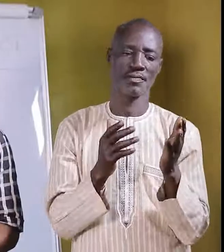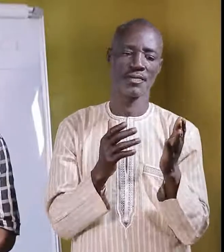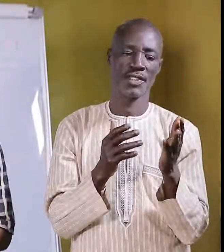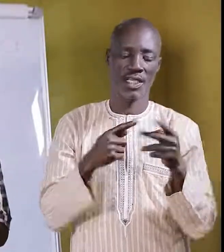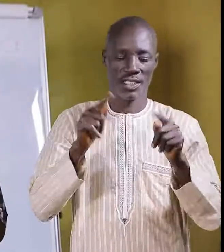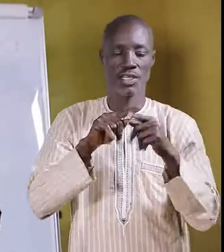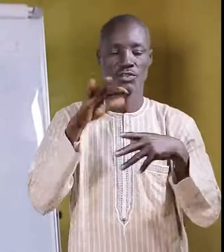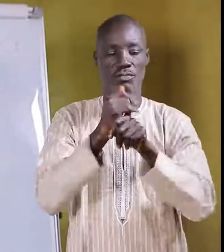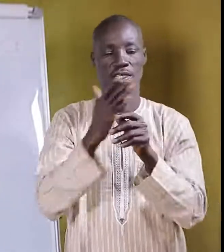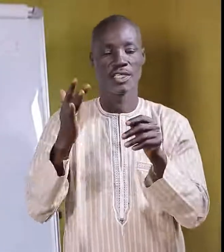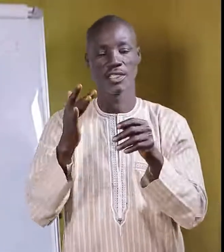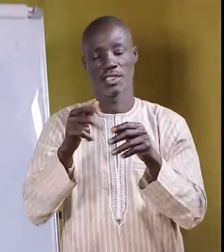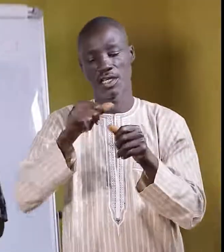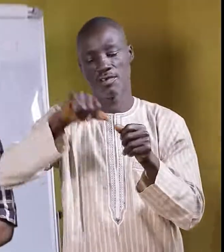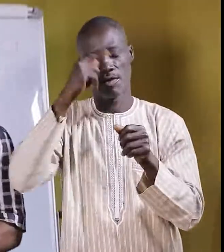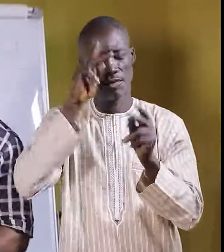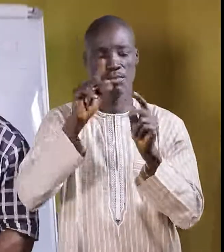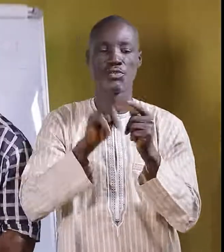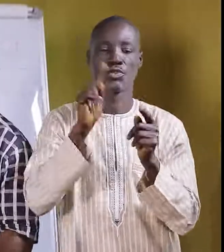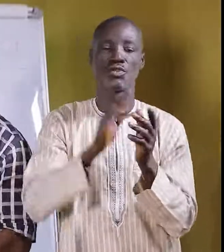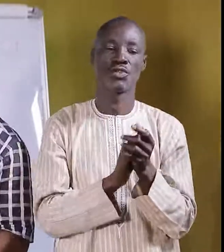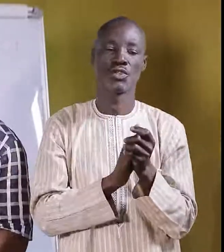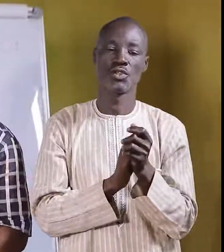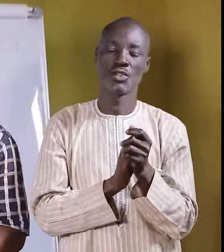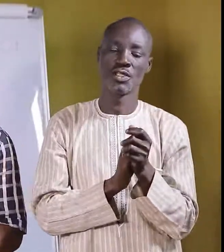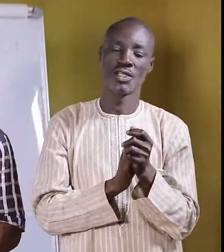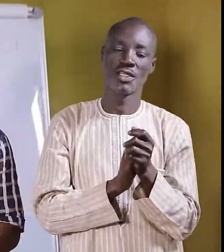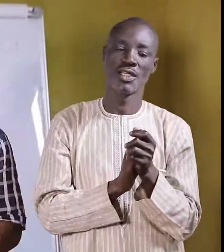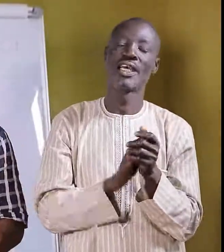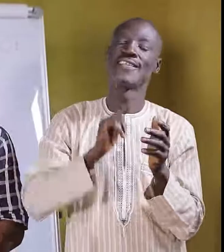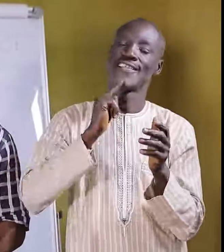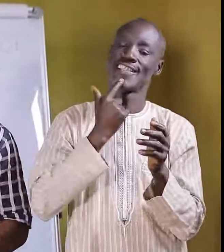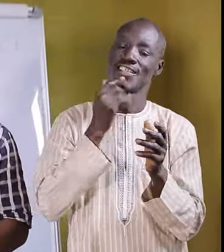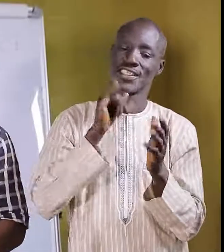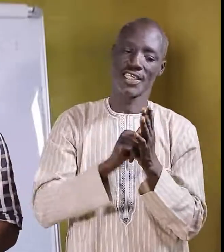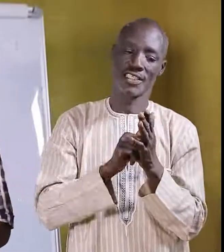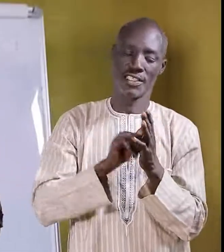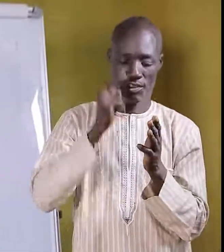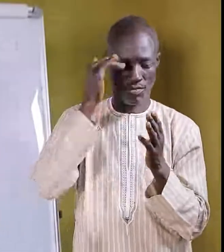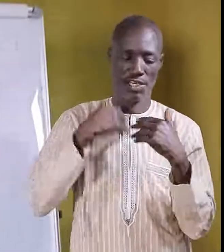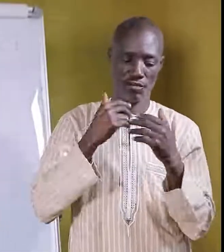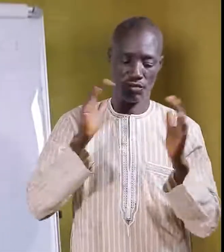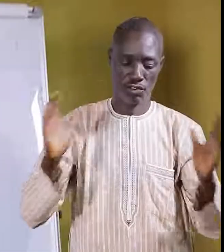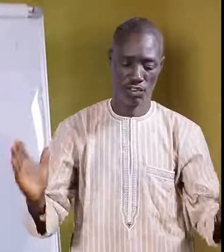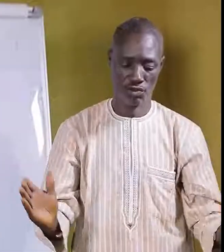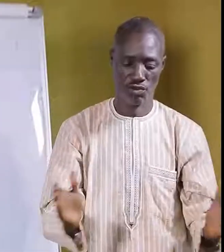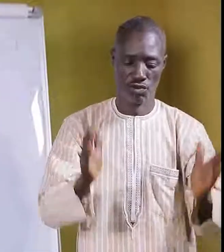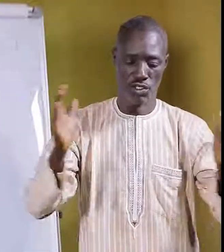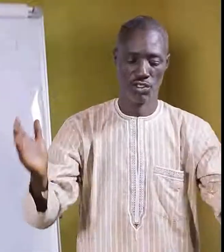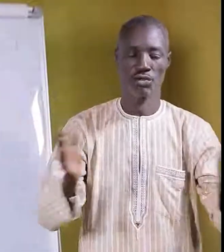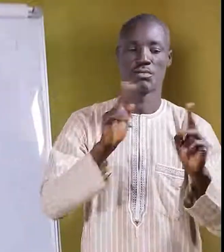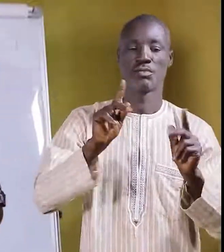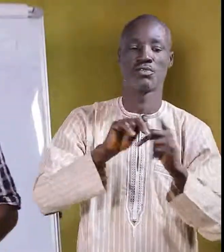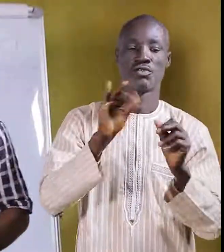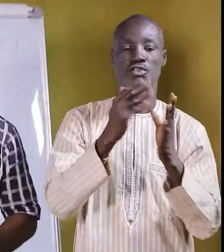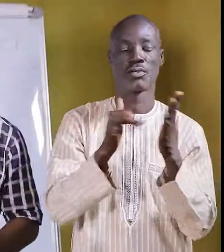of sustaining population. But the serious effect is that government has to encourage its citizens to do what? To migrate